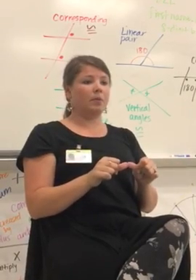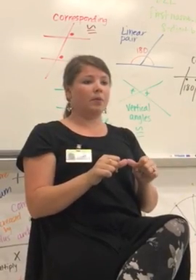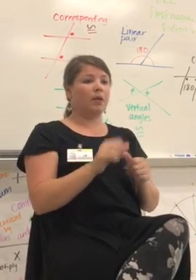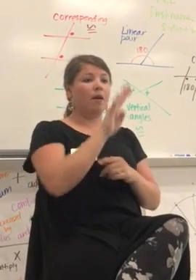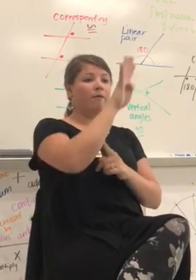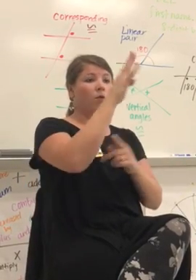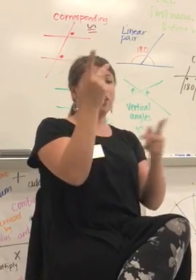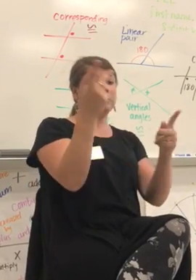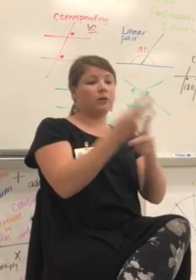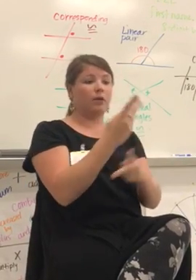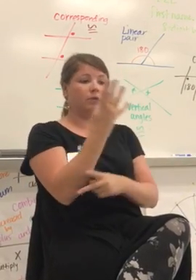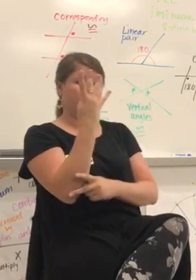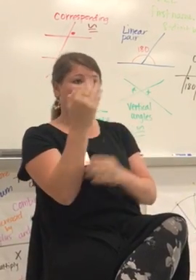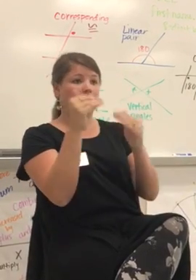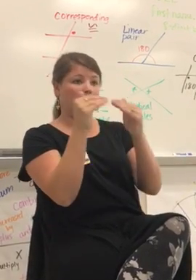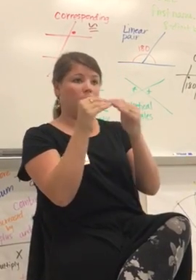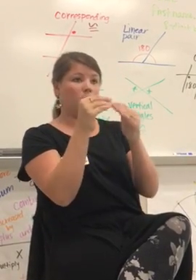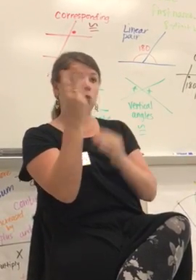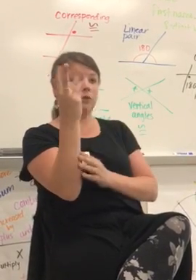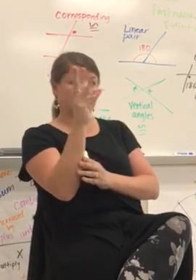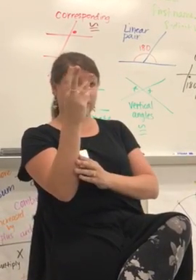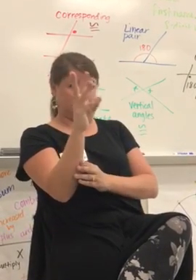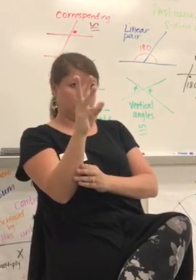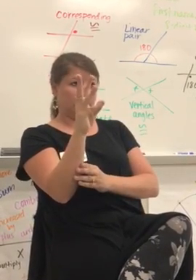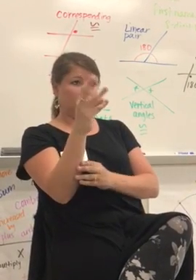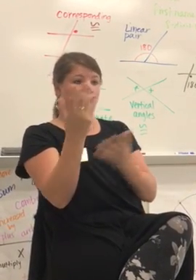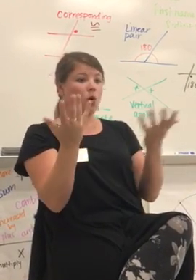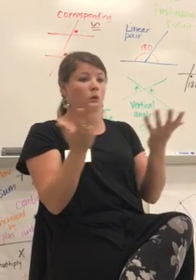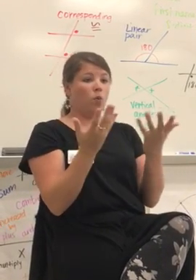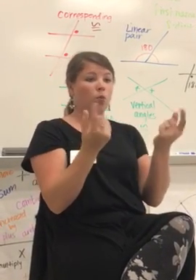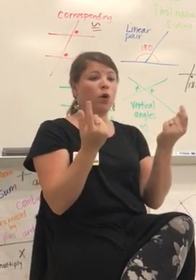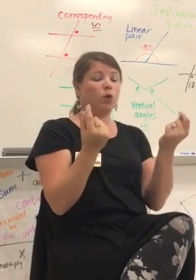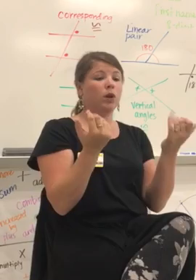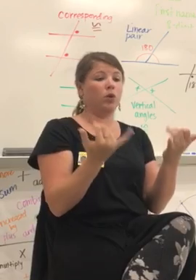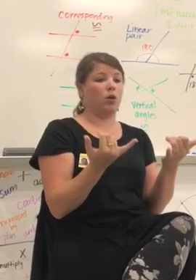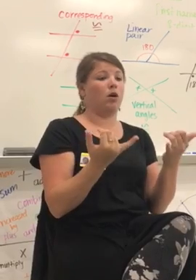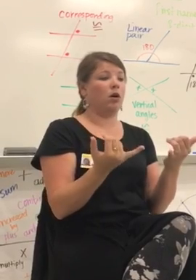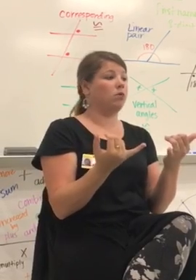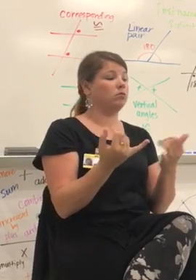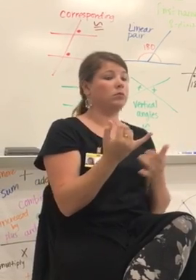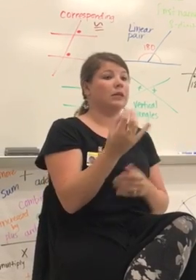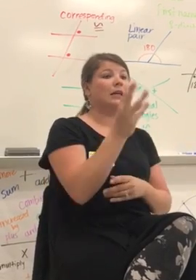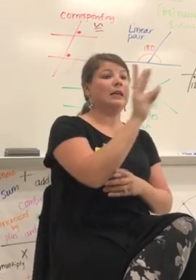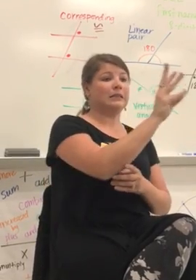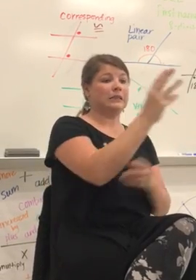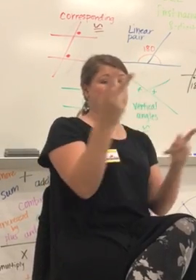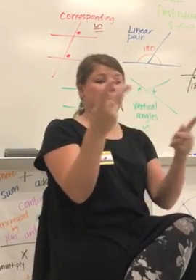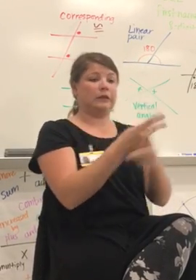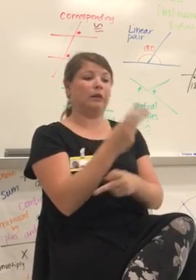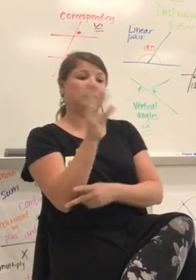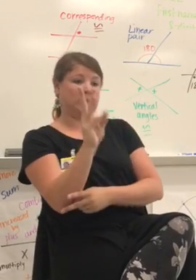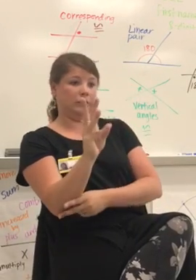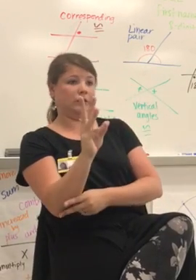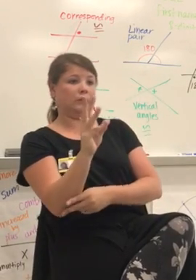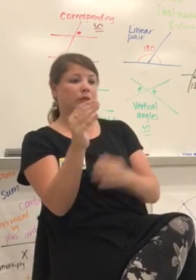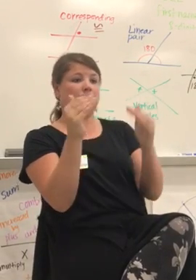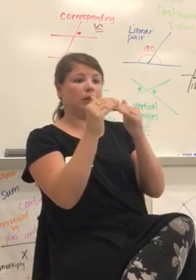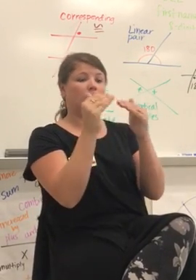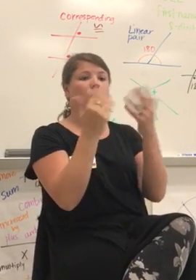16. So what do we do on this one? 6 times 6. 6 times 6. Very good, Trey. And what does that give us? Come on, don't put that in